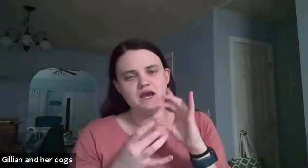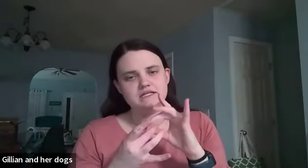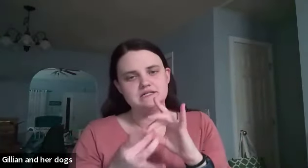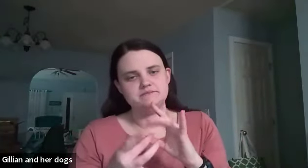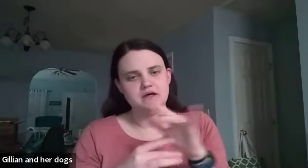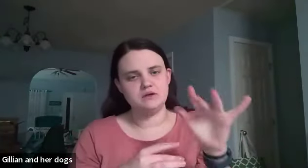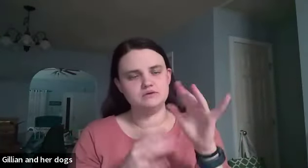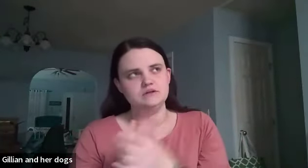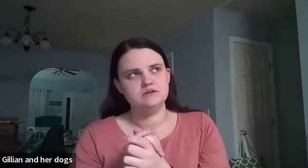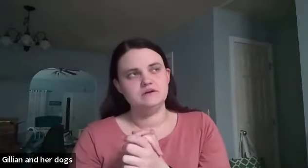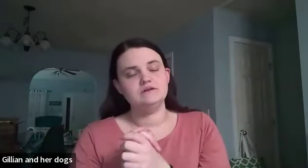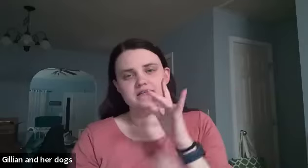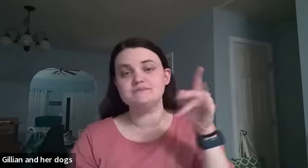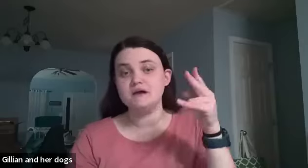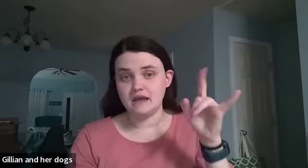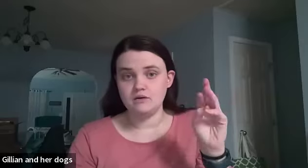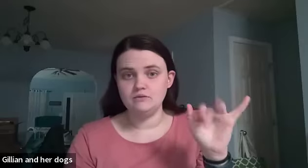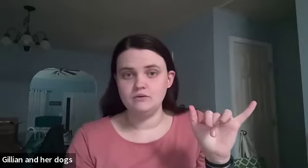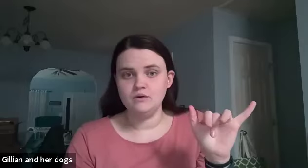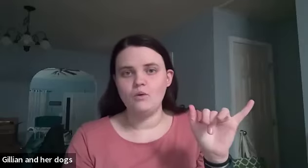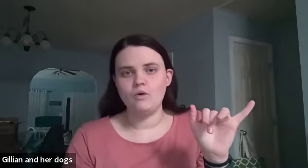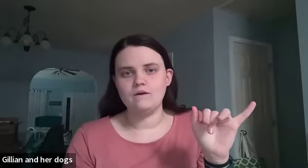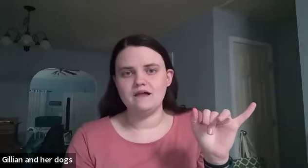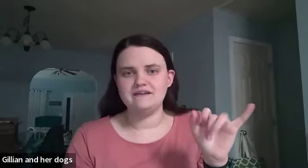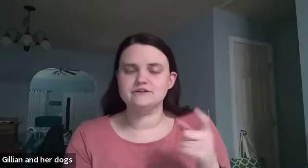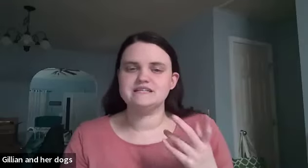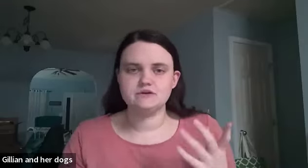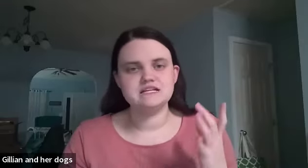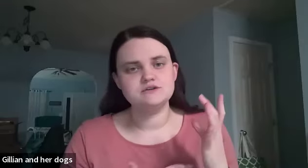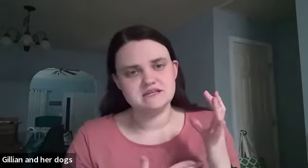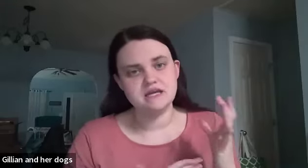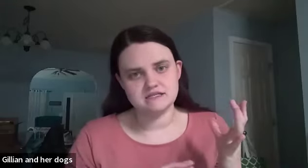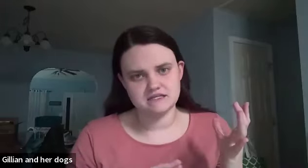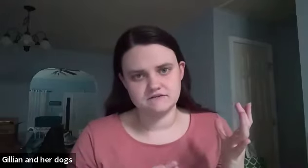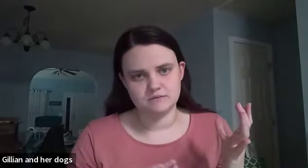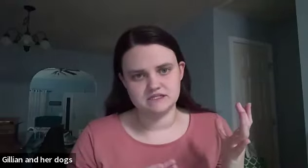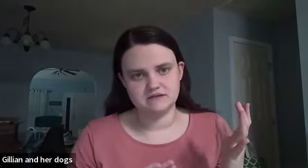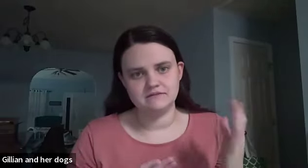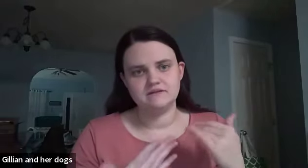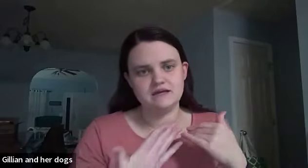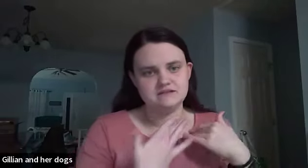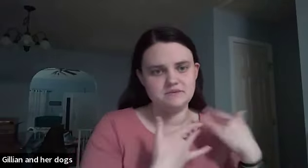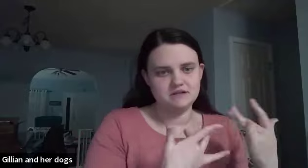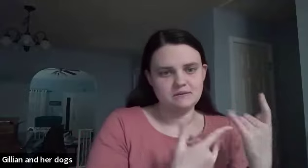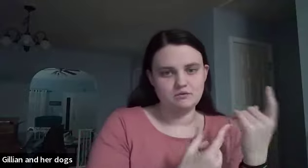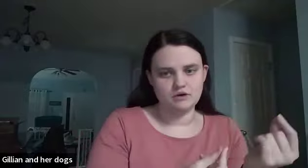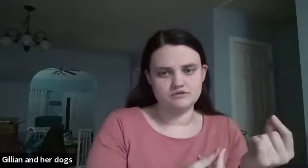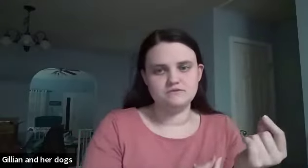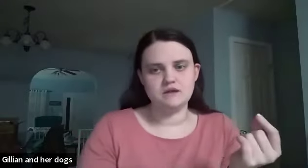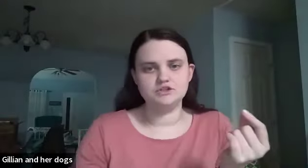kind of spelled or not spelled out, or like, for example, because I know CVS has the pharmacy that typically people will go to, they will